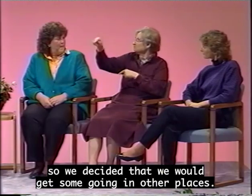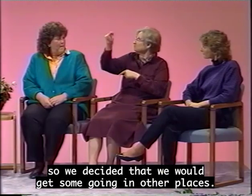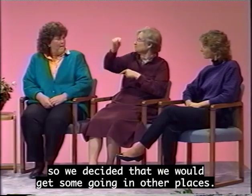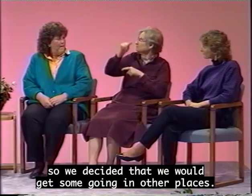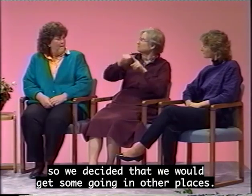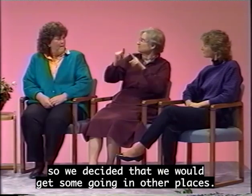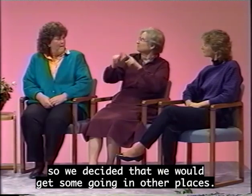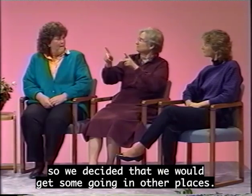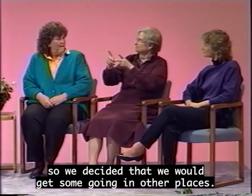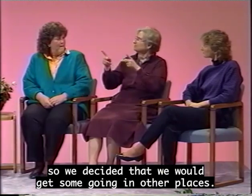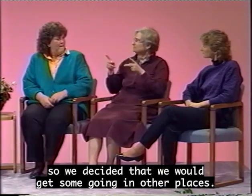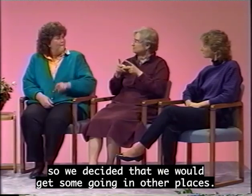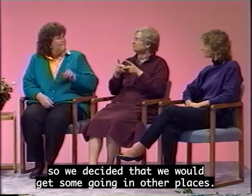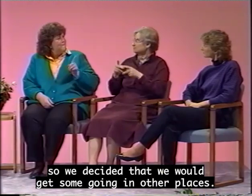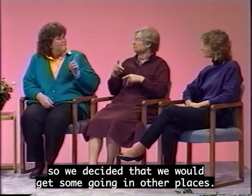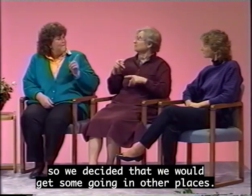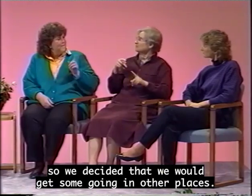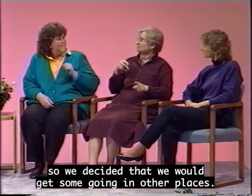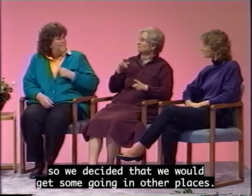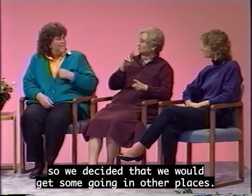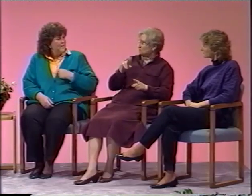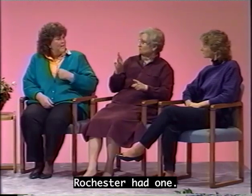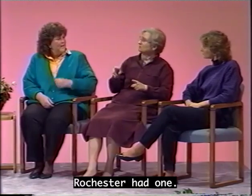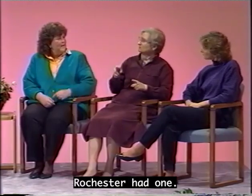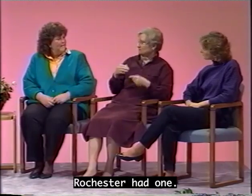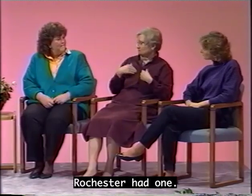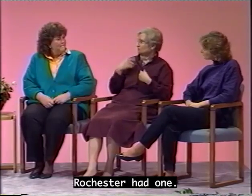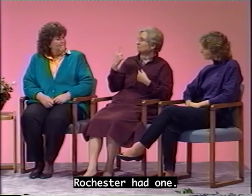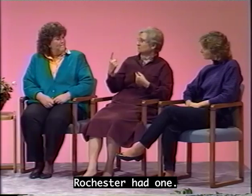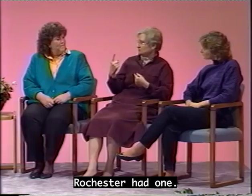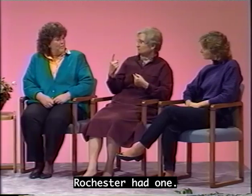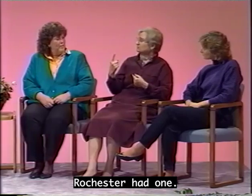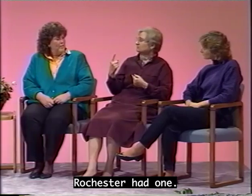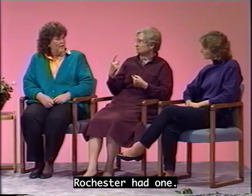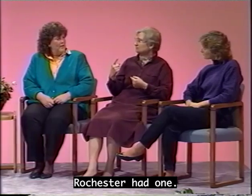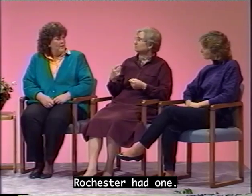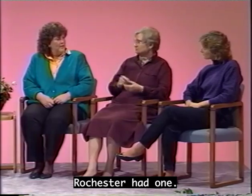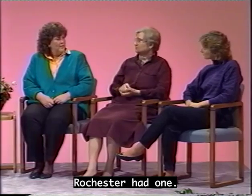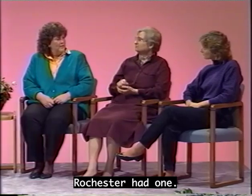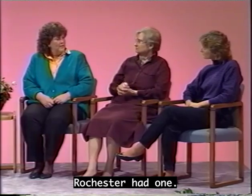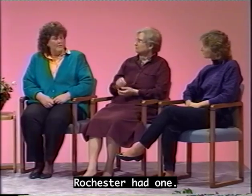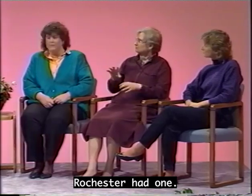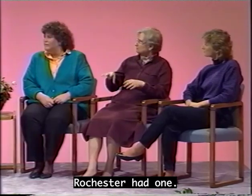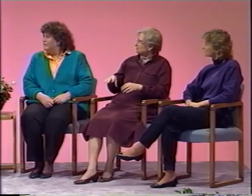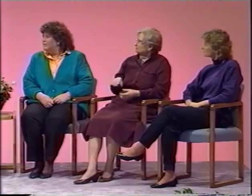we would get some going in other places. Rochester had one.